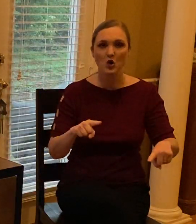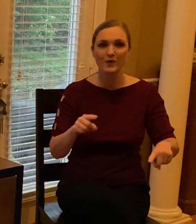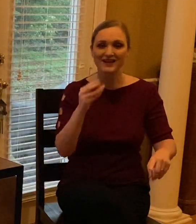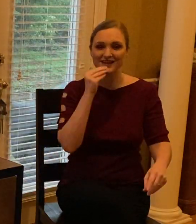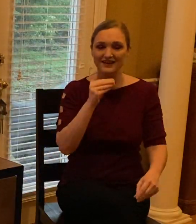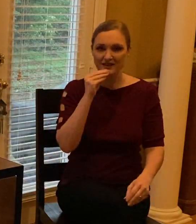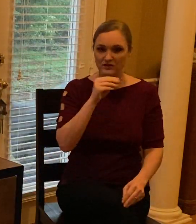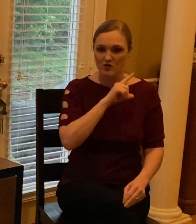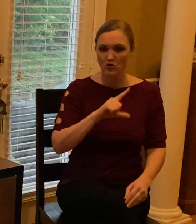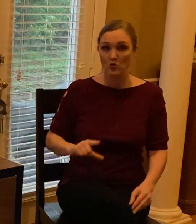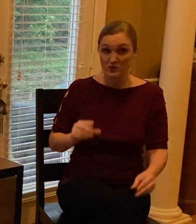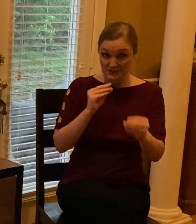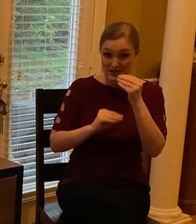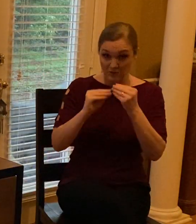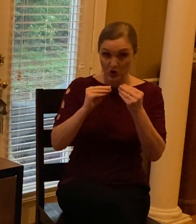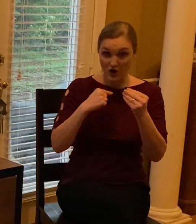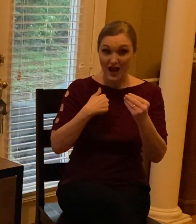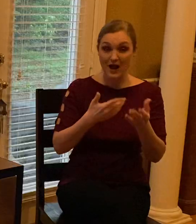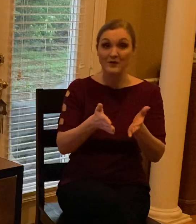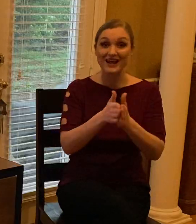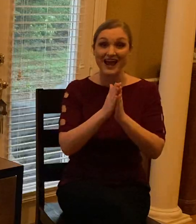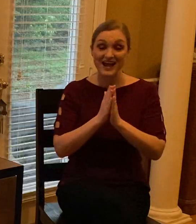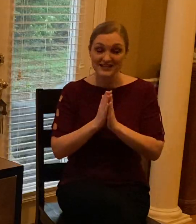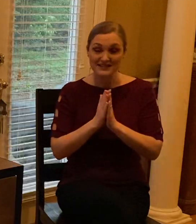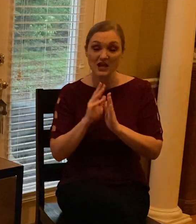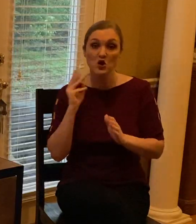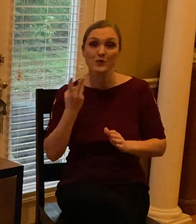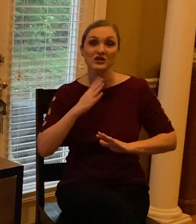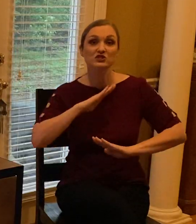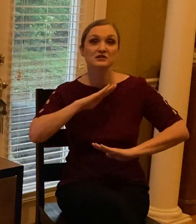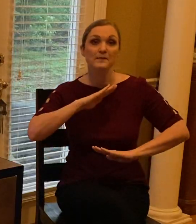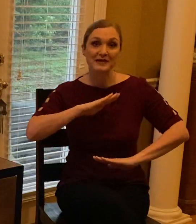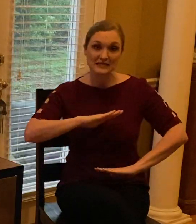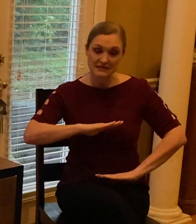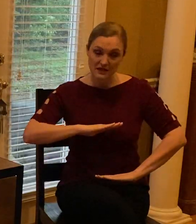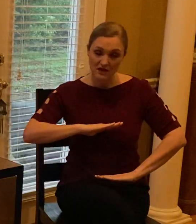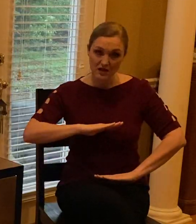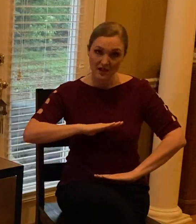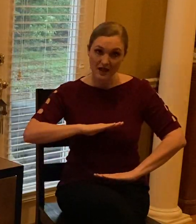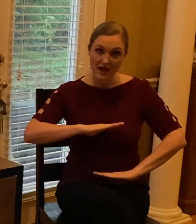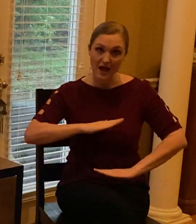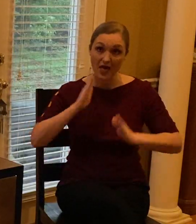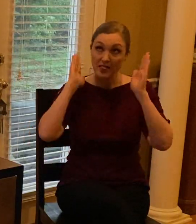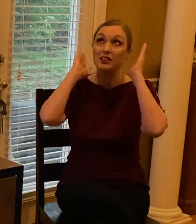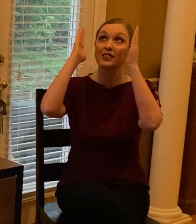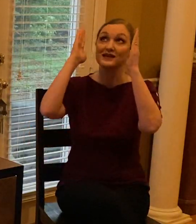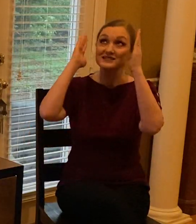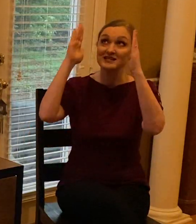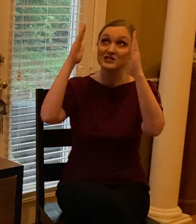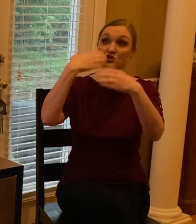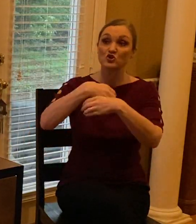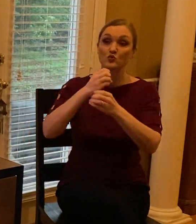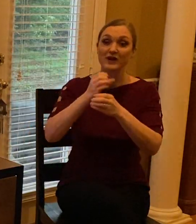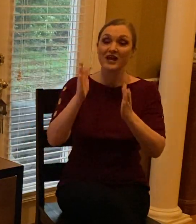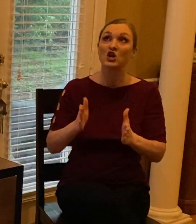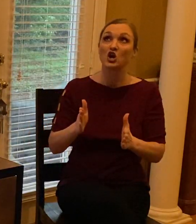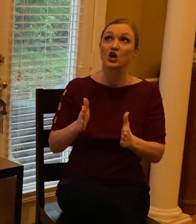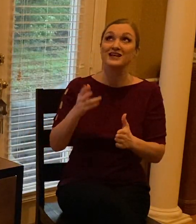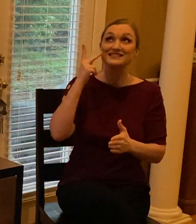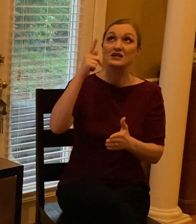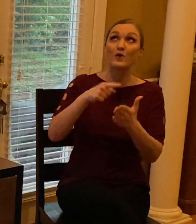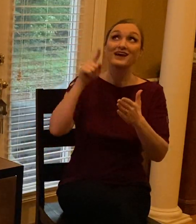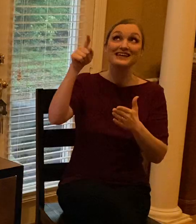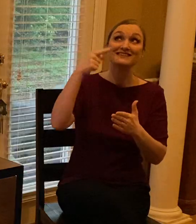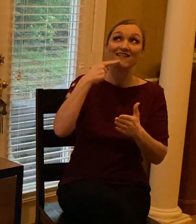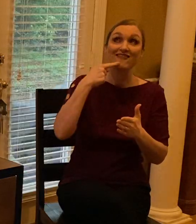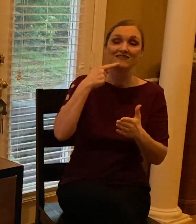Lord today, I would ask that we be still and listen to the Creator and listen to what He has to say to us